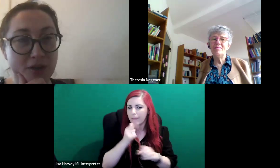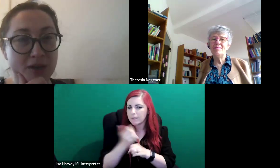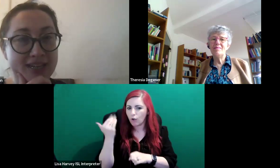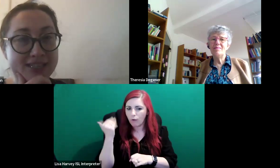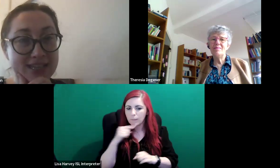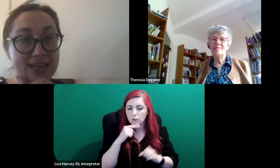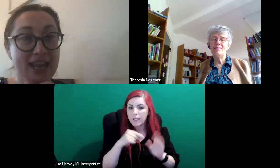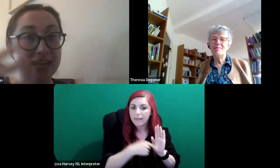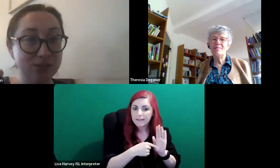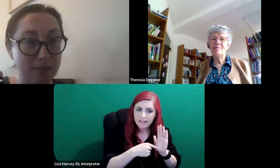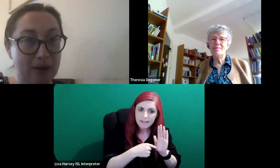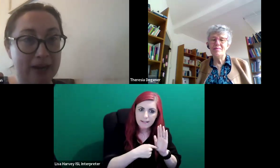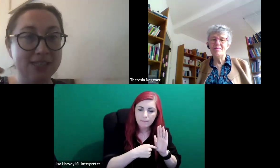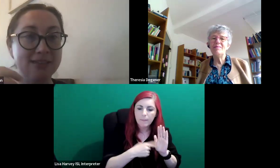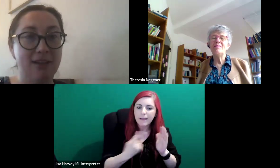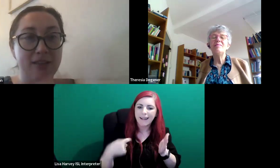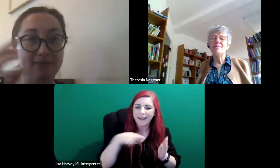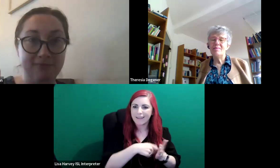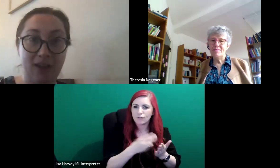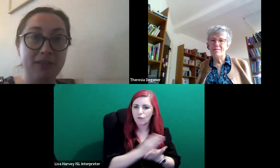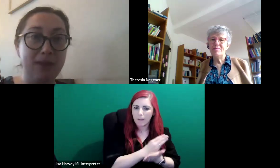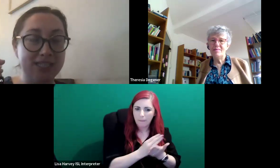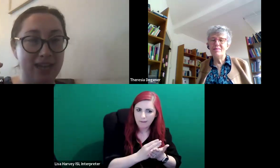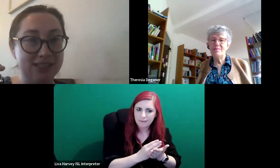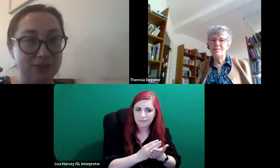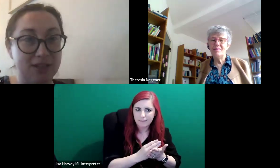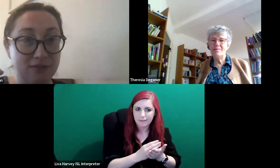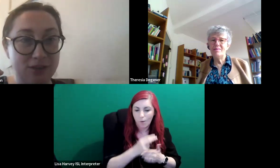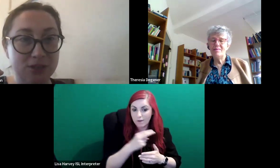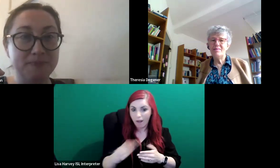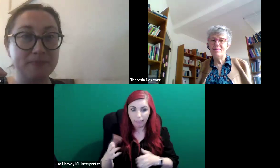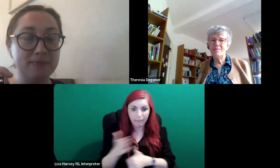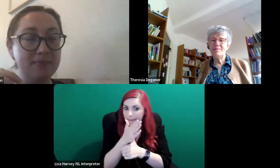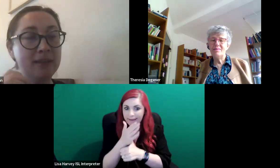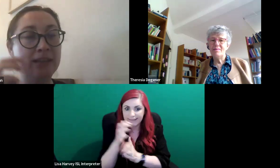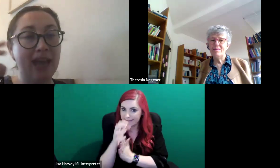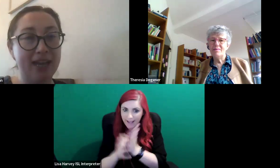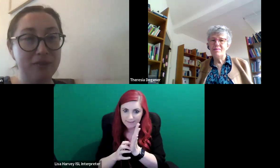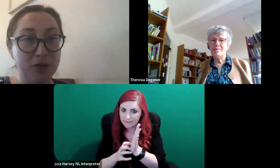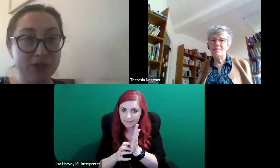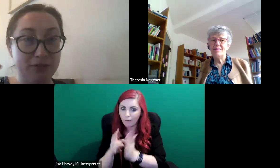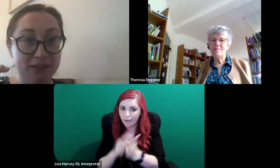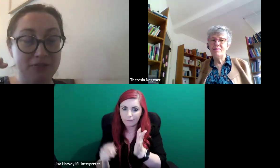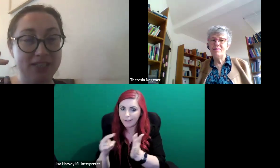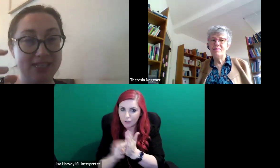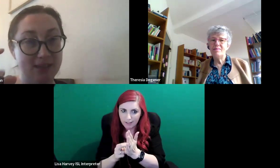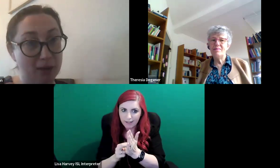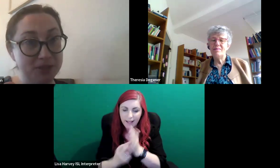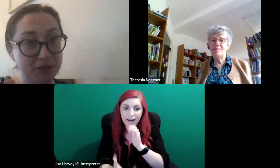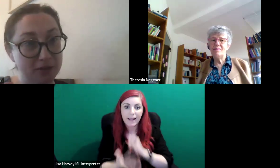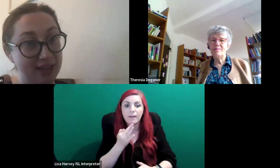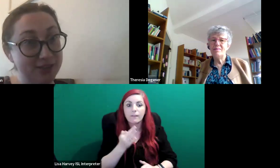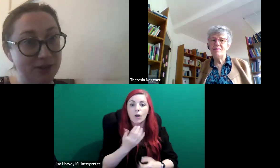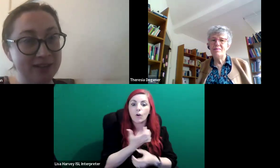optional protocol is an extra part on not the main text of the convention. And if a country ratifies